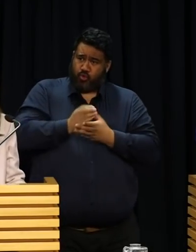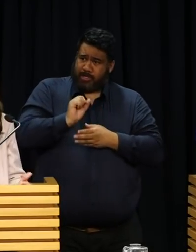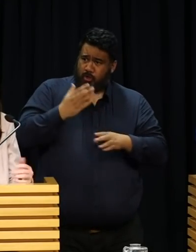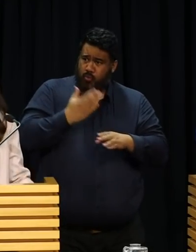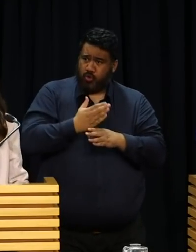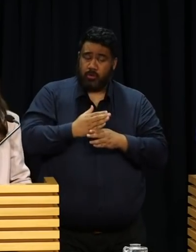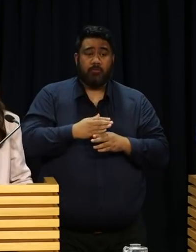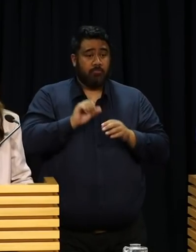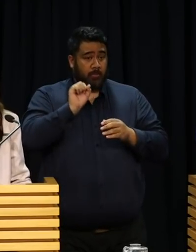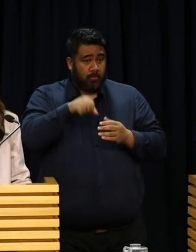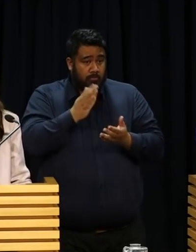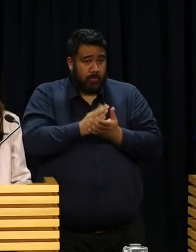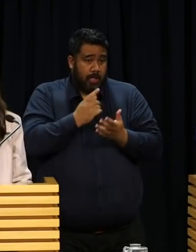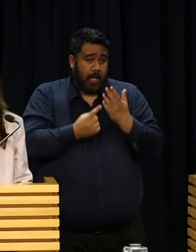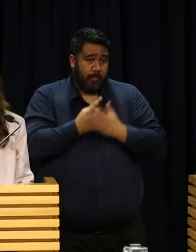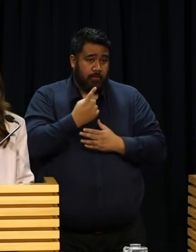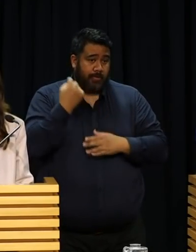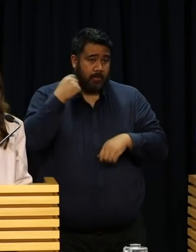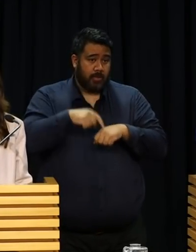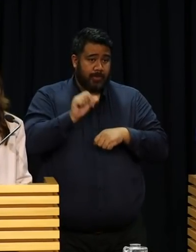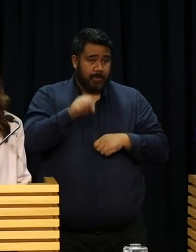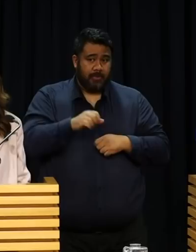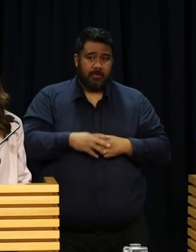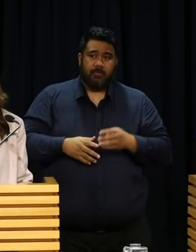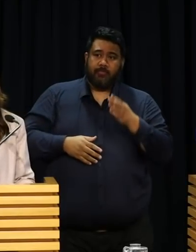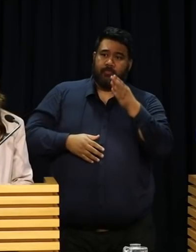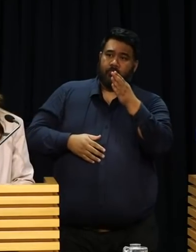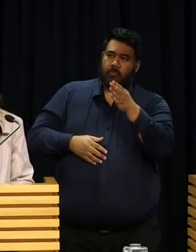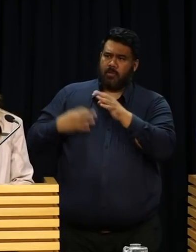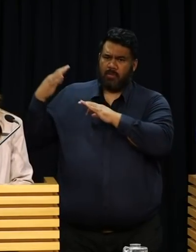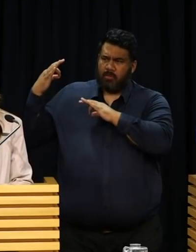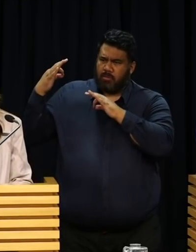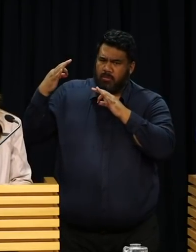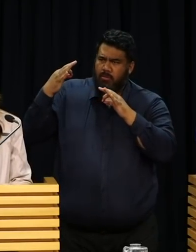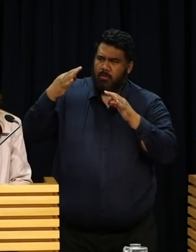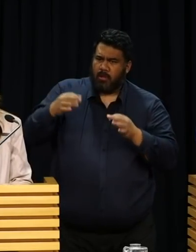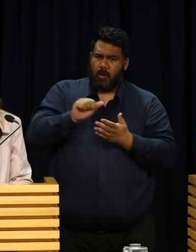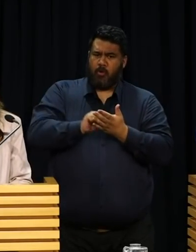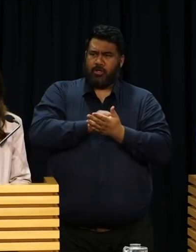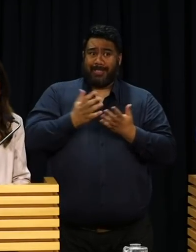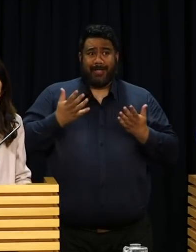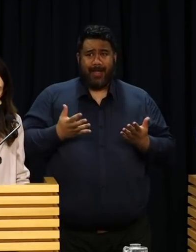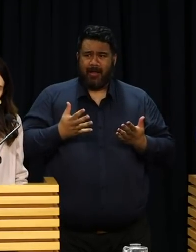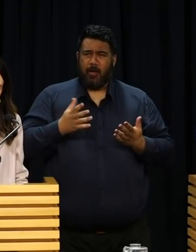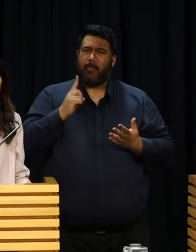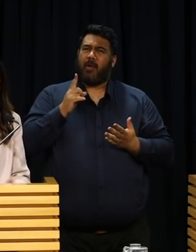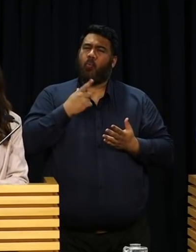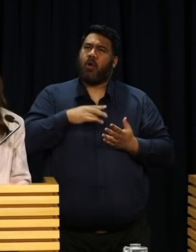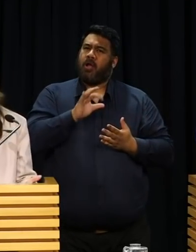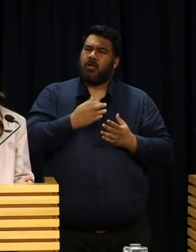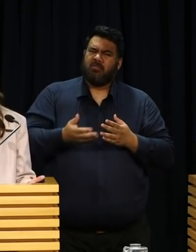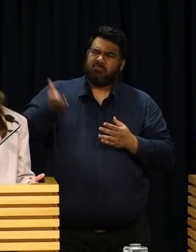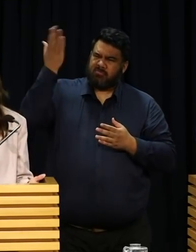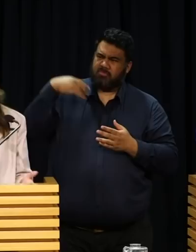Absolutely. That is what happened at that time. It's been a long time coming. What has prevented the apology happening sooner? You